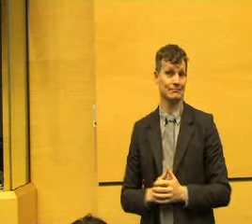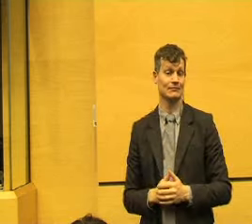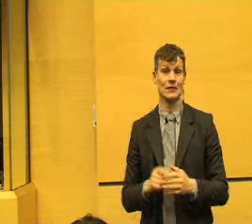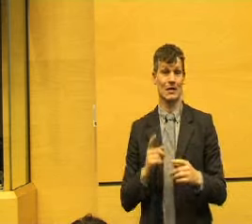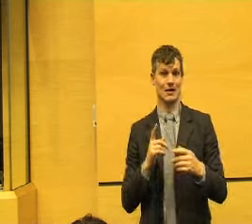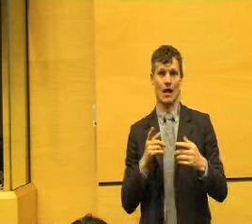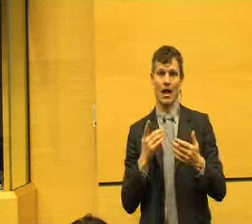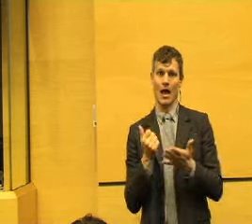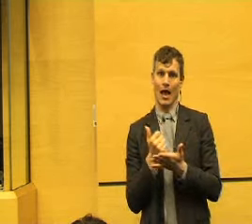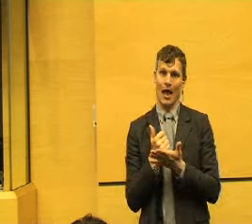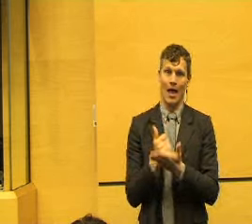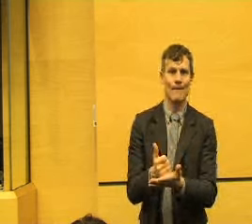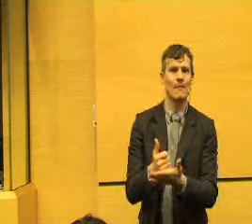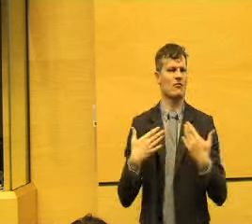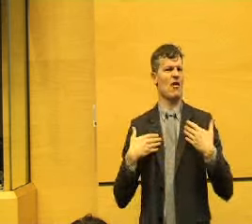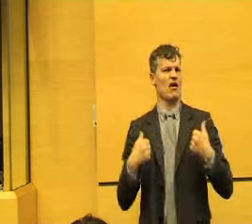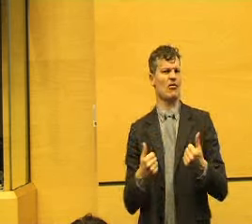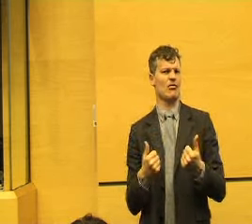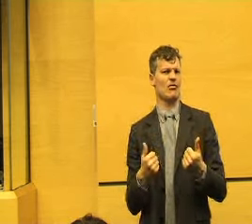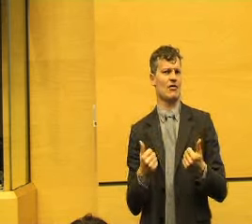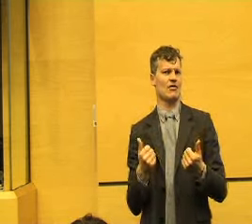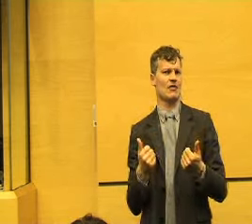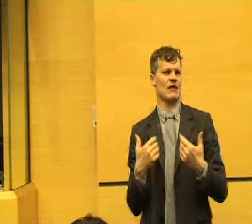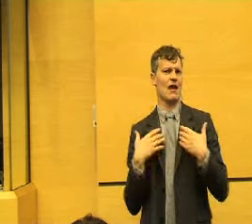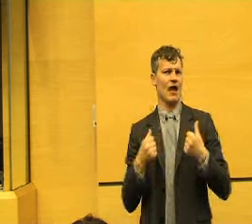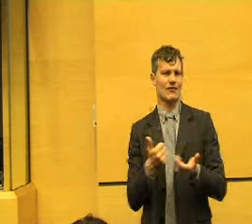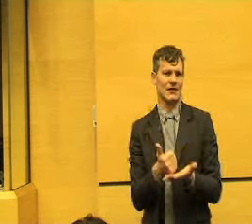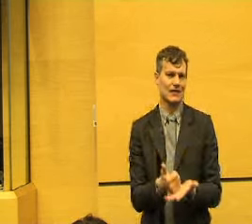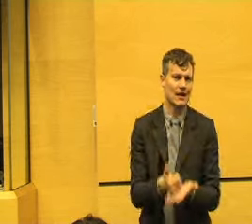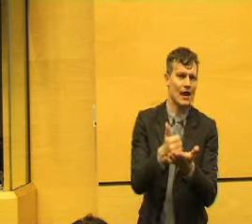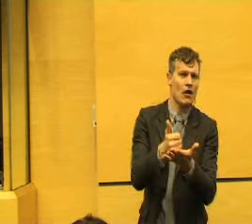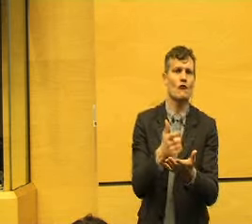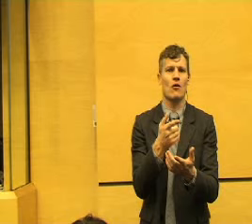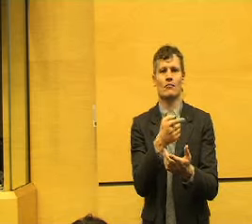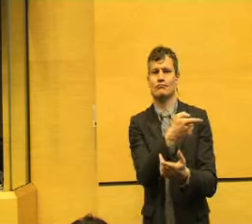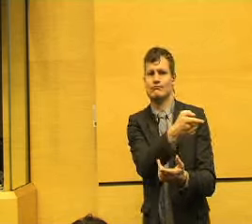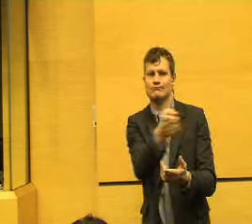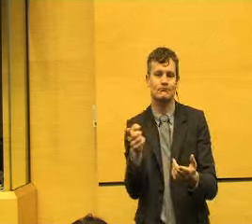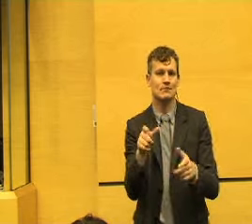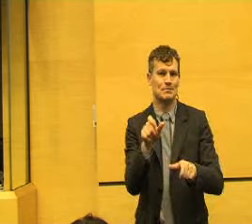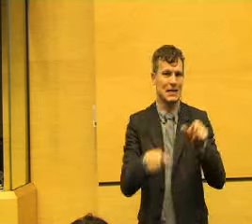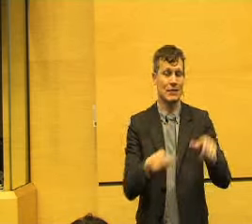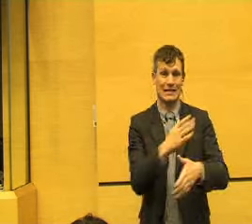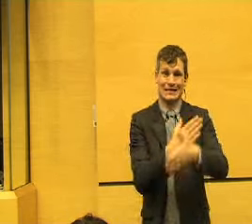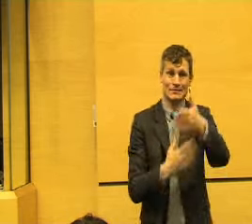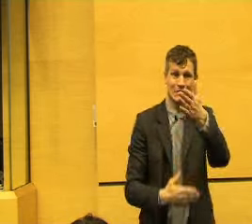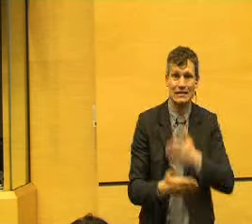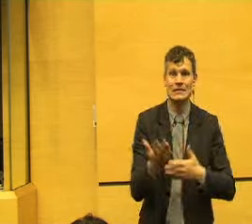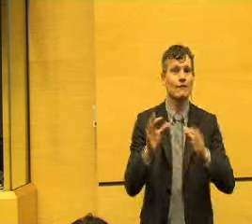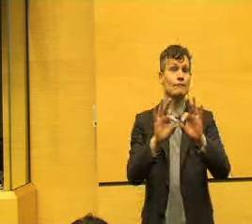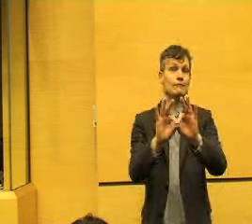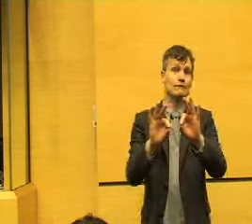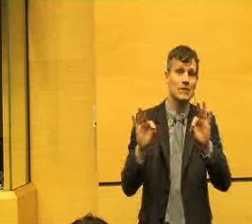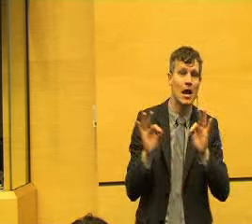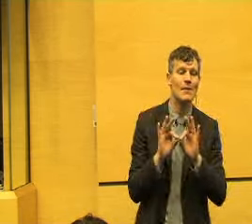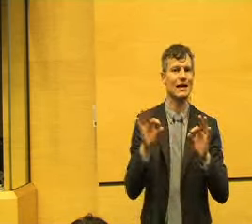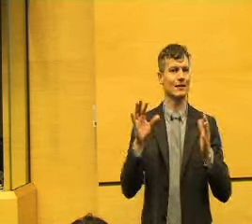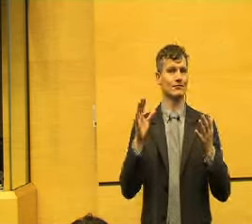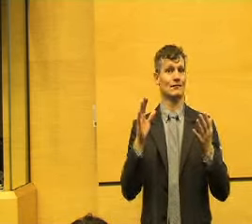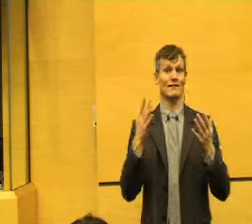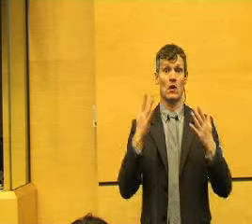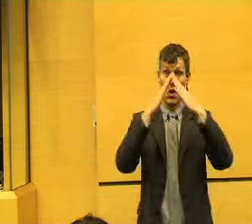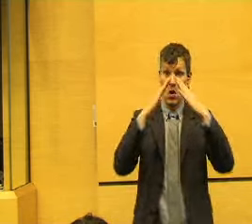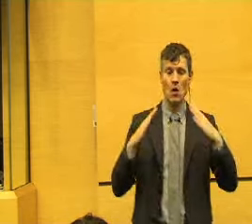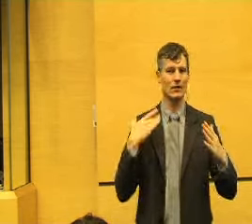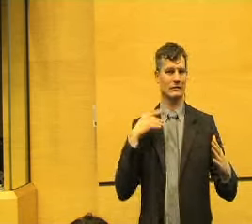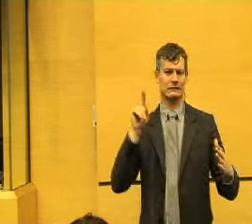with disabilities and their family in remote areas. This should help us reach out and get